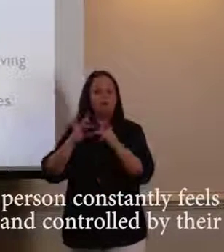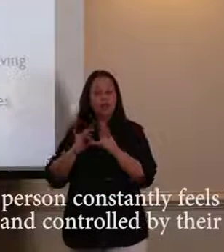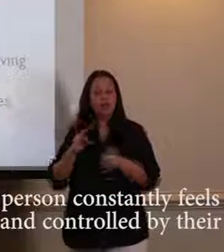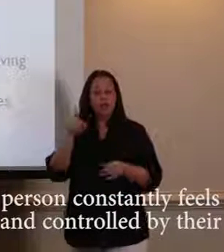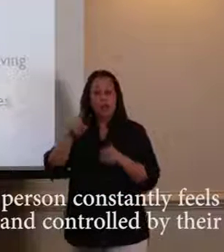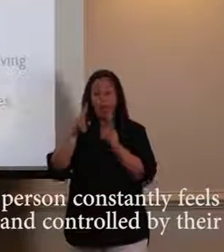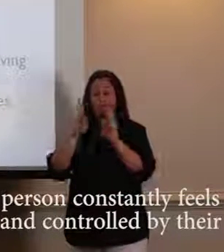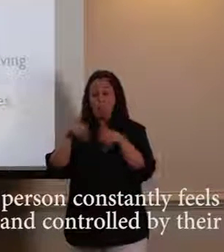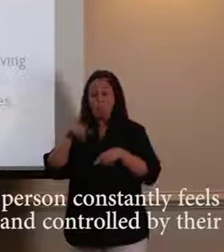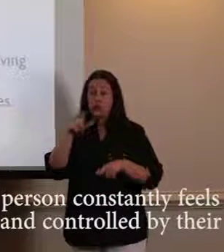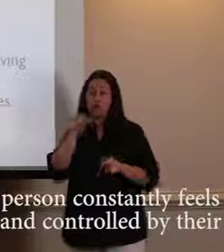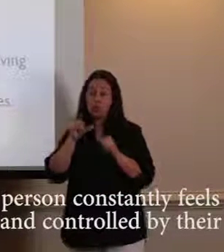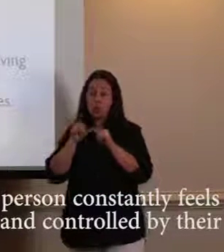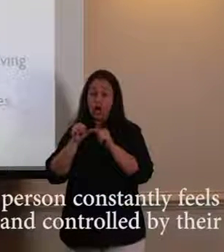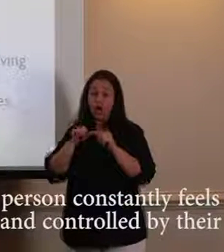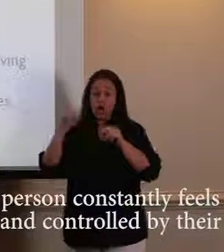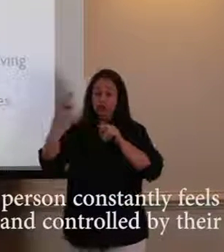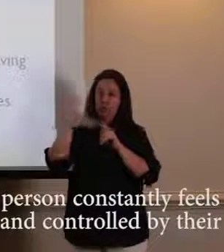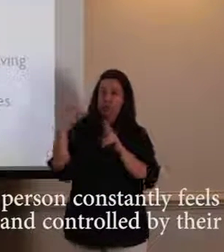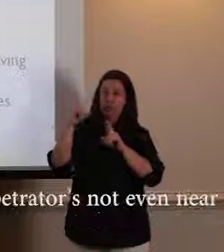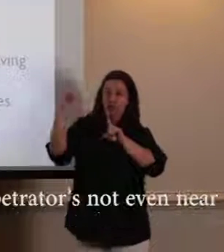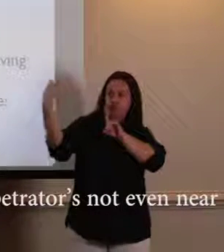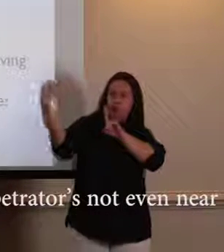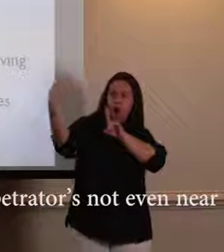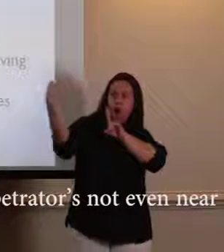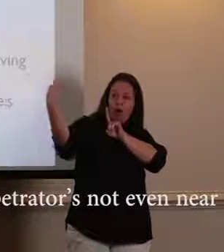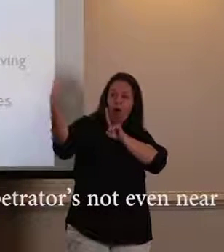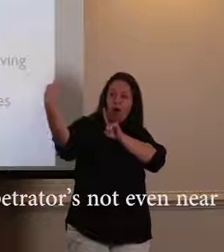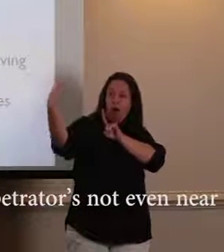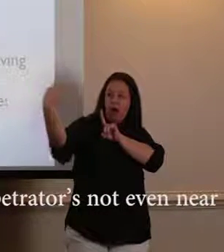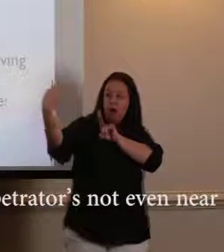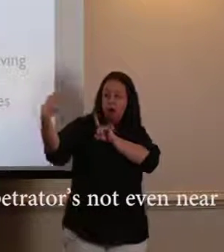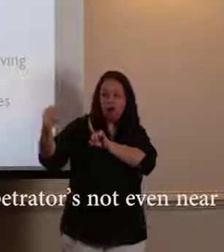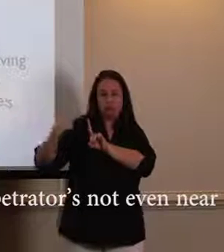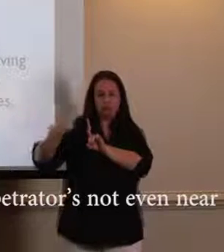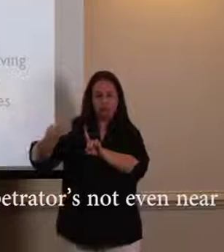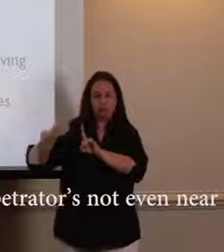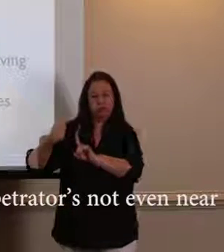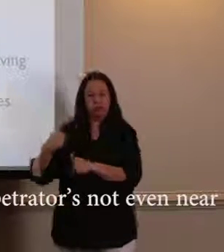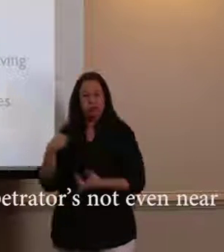constantly feels like they're always being watched and controlled by their perpetrator, even if their perpetrator is not even near them.